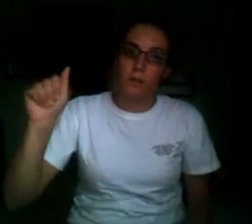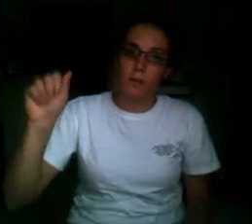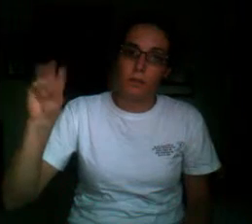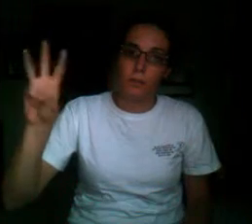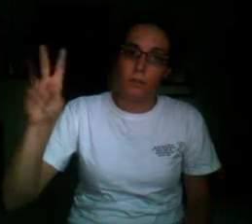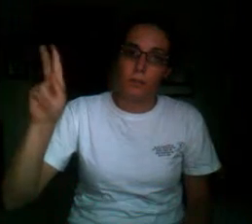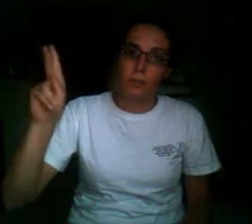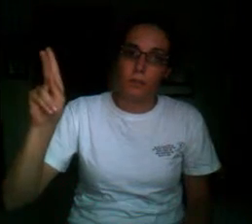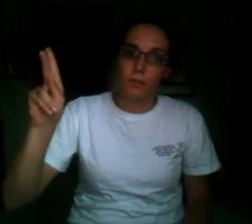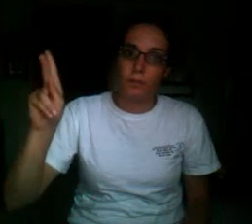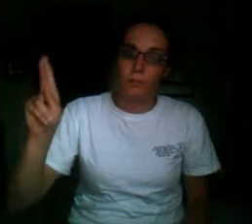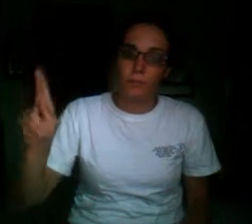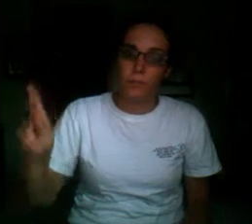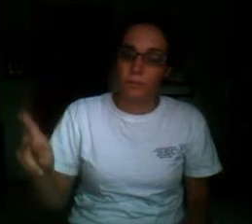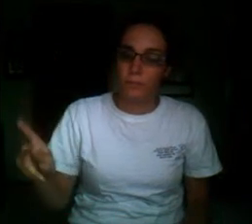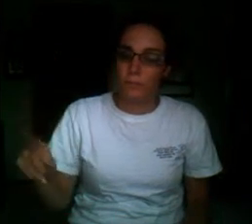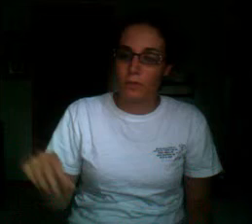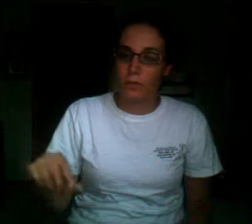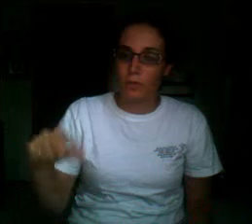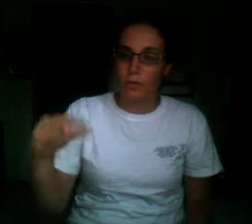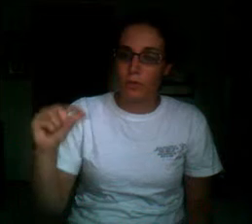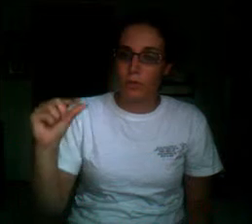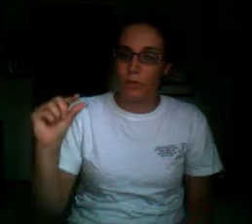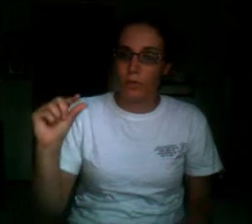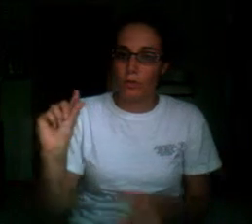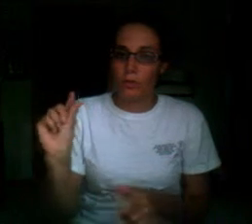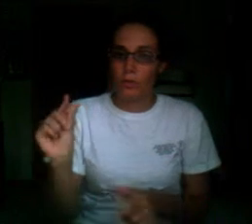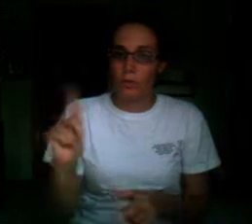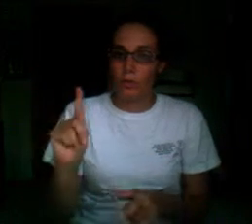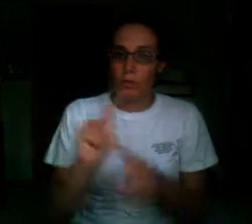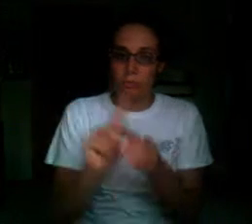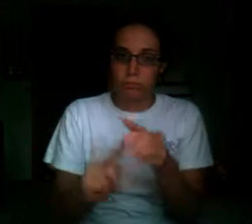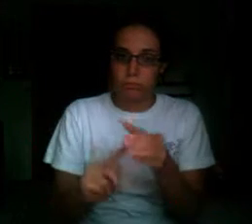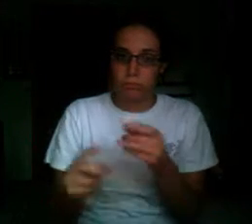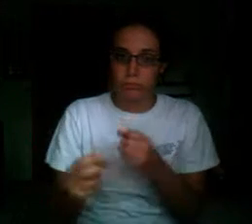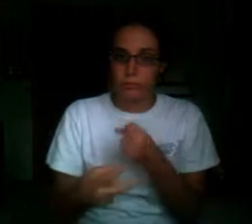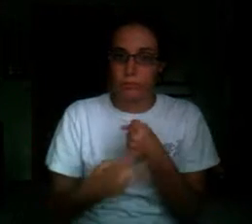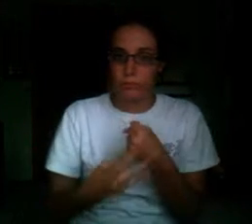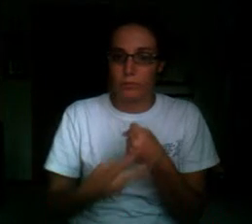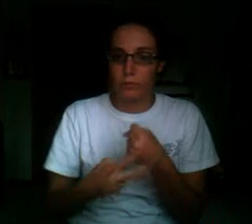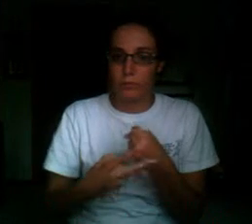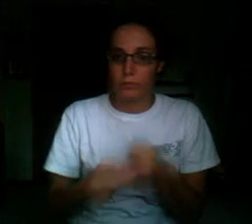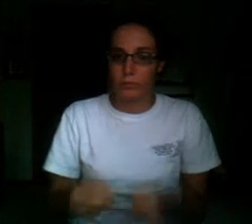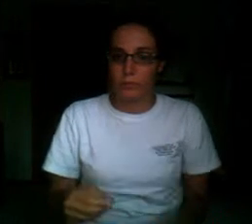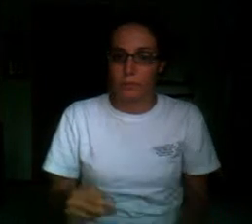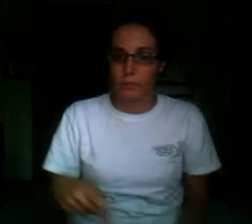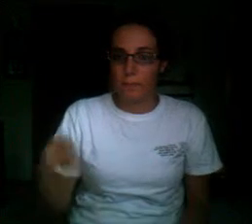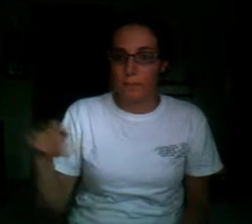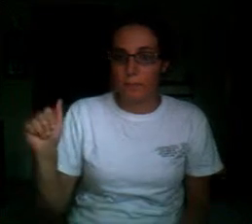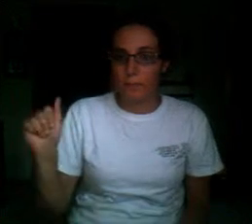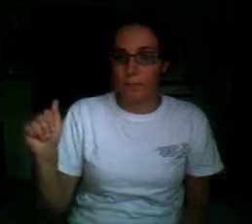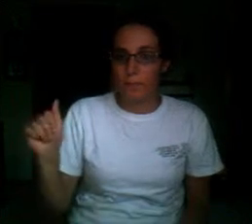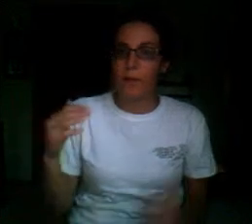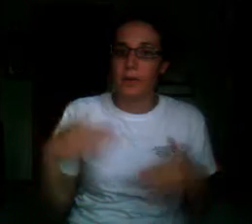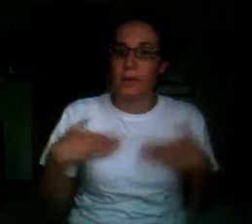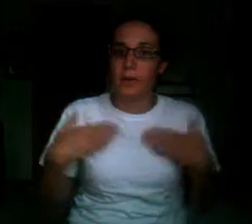little gophers were safe in their holes. Pa was glad to see Laura with the water jug. He got down from the mowing